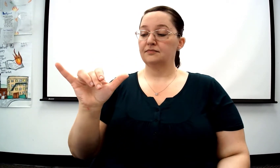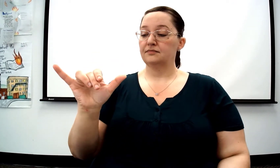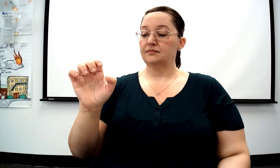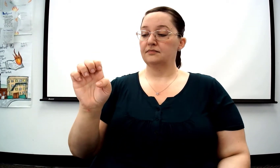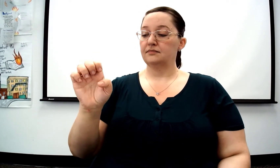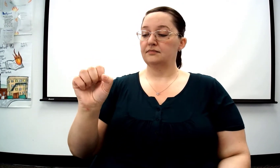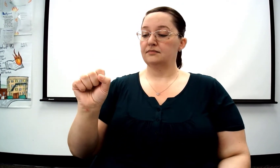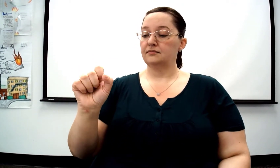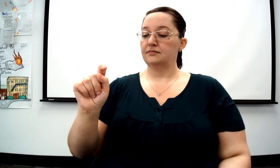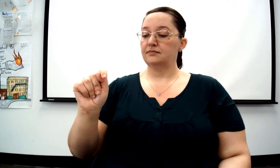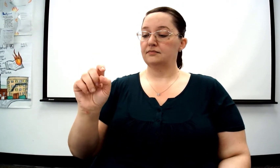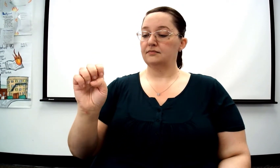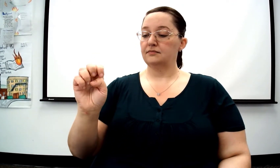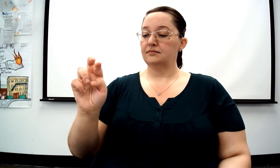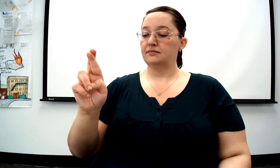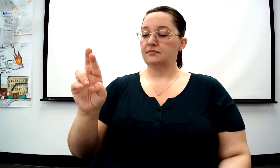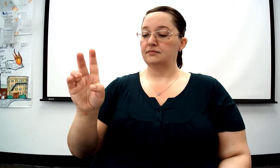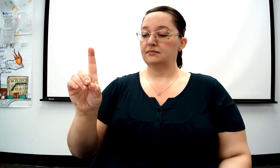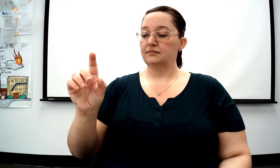Number 2, yesterday.